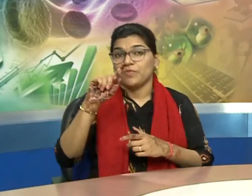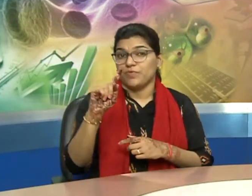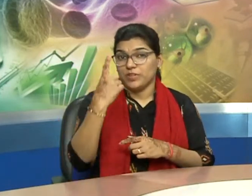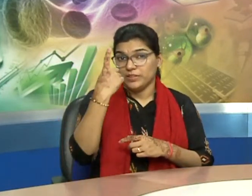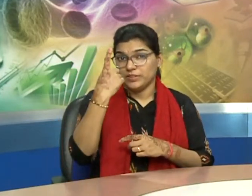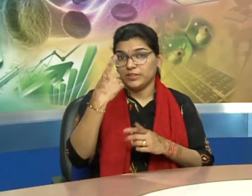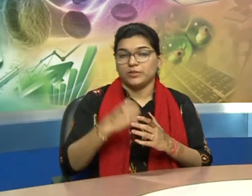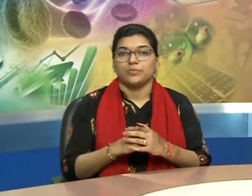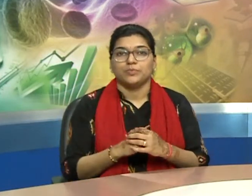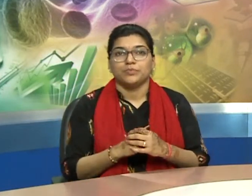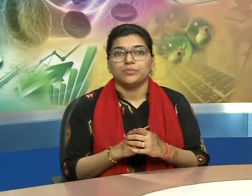teachers